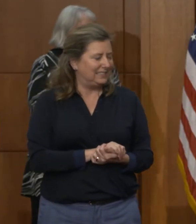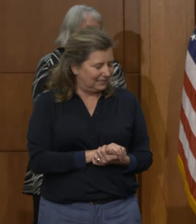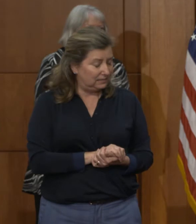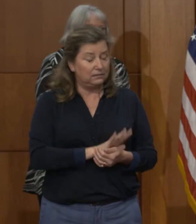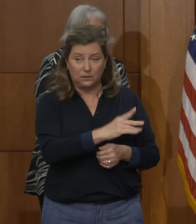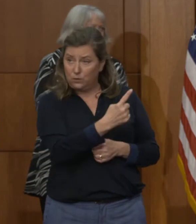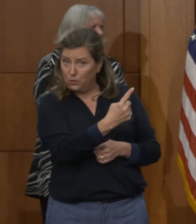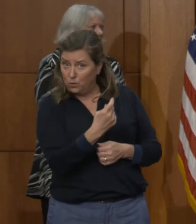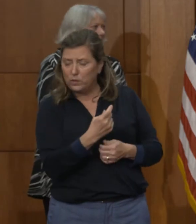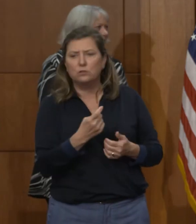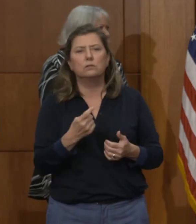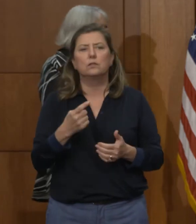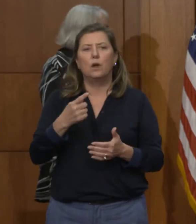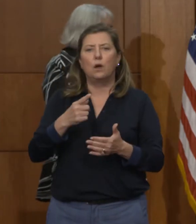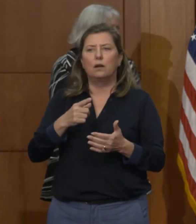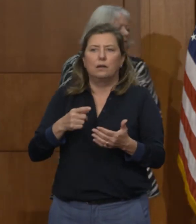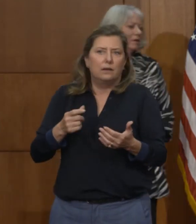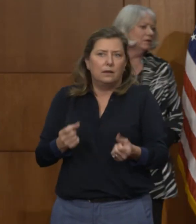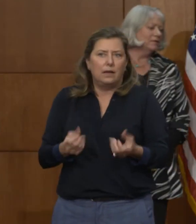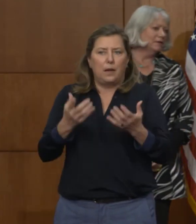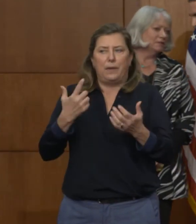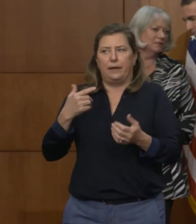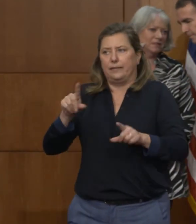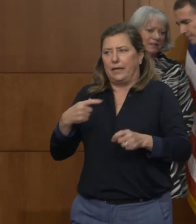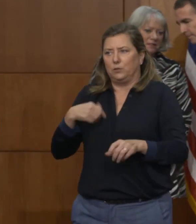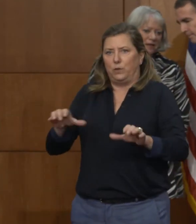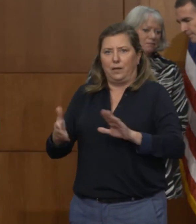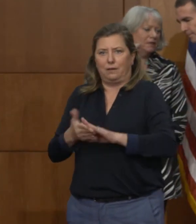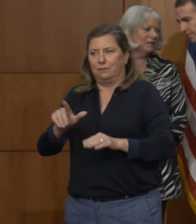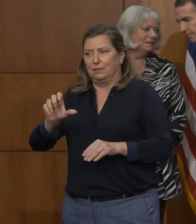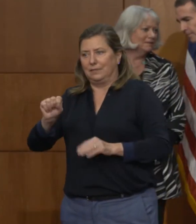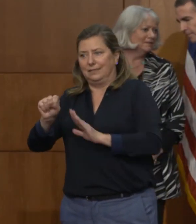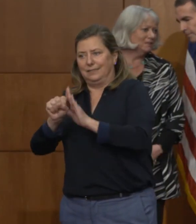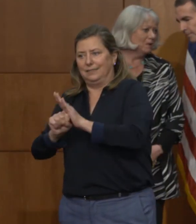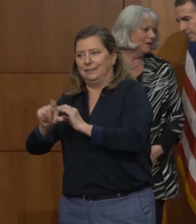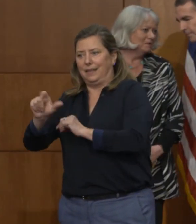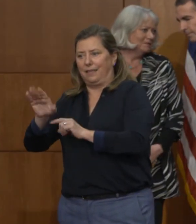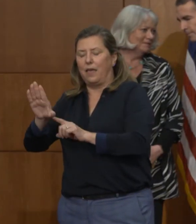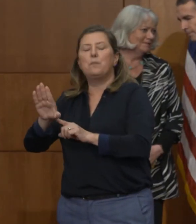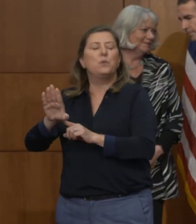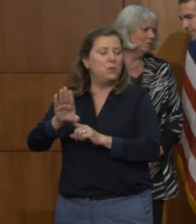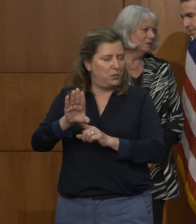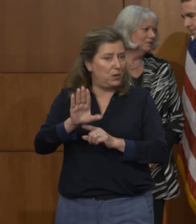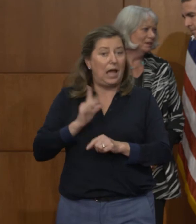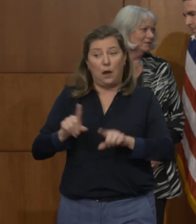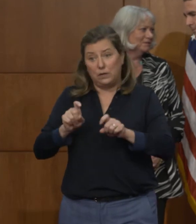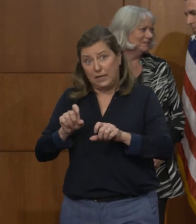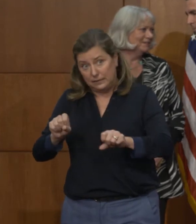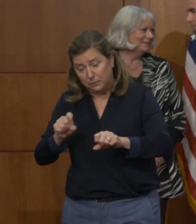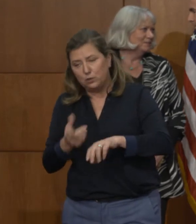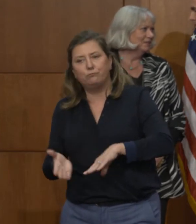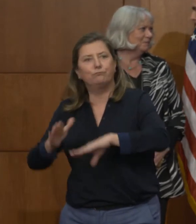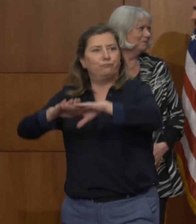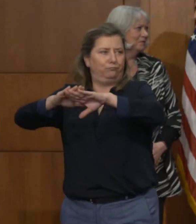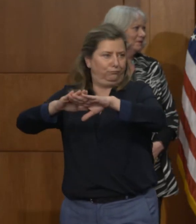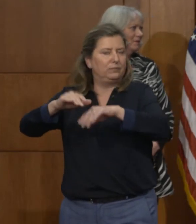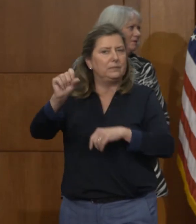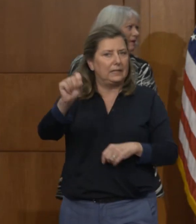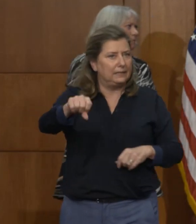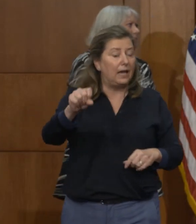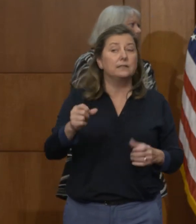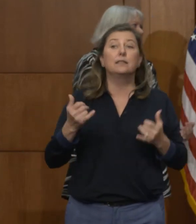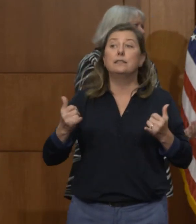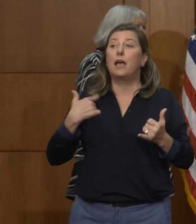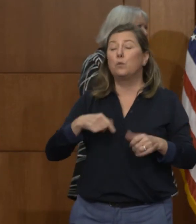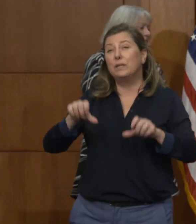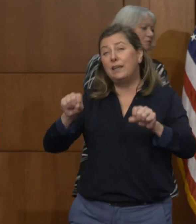So the question was, what is the capacity at the state lab? And we have definitely increased our testing capacity, and we are now